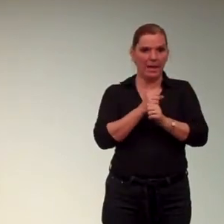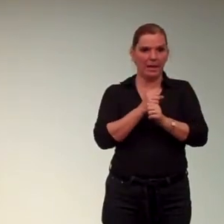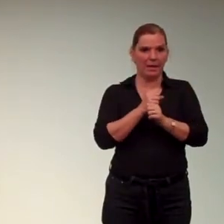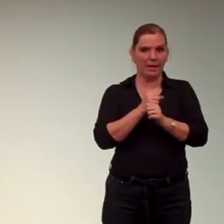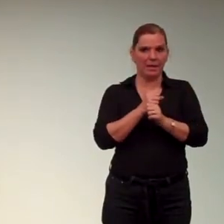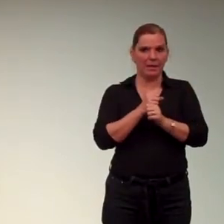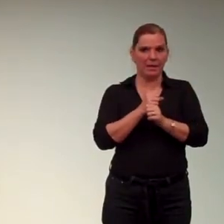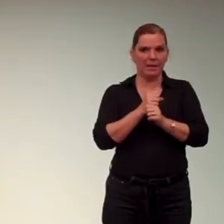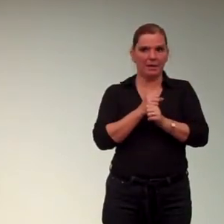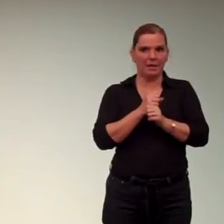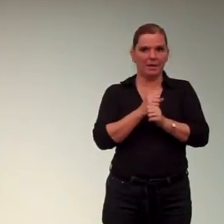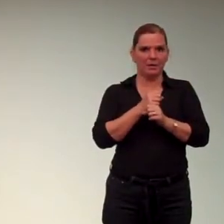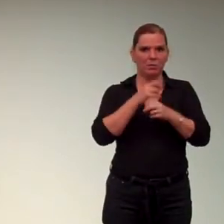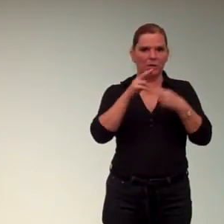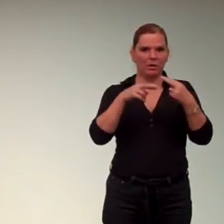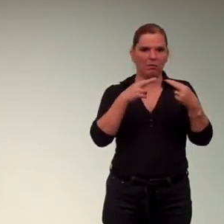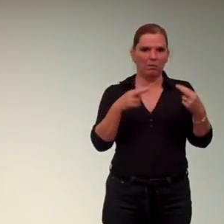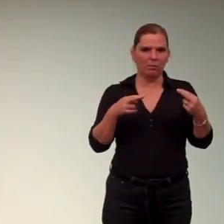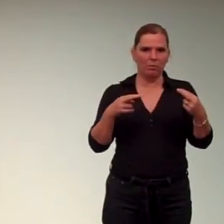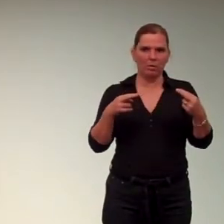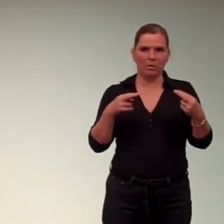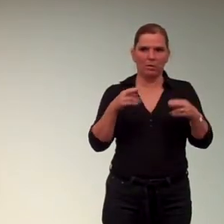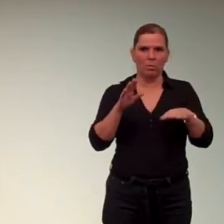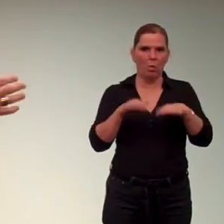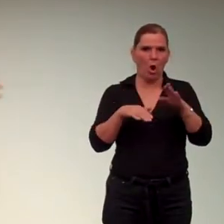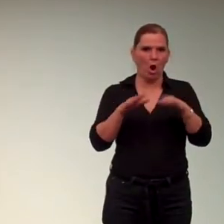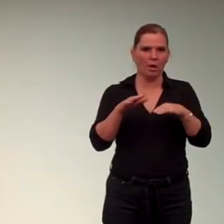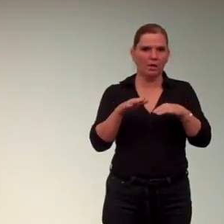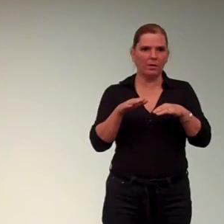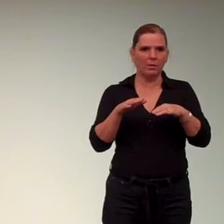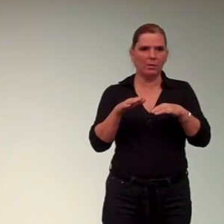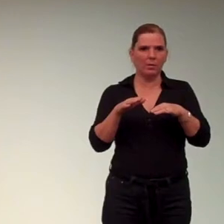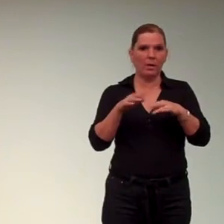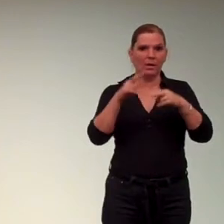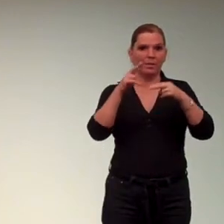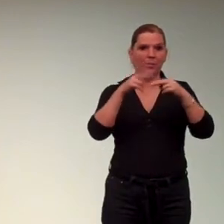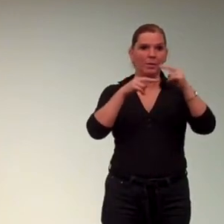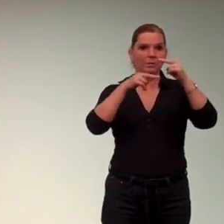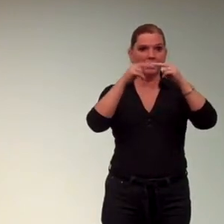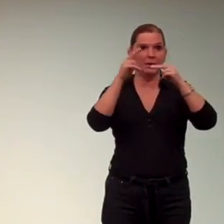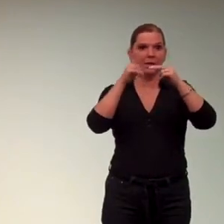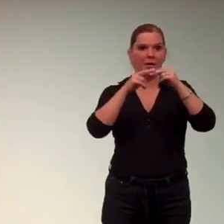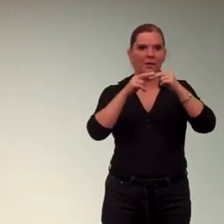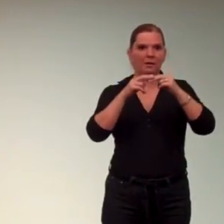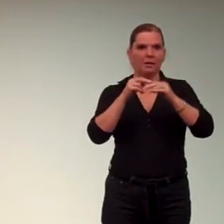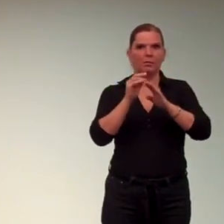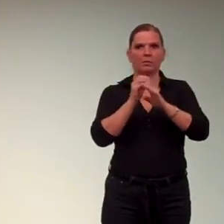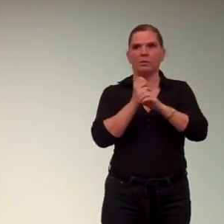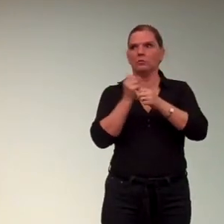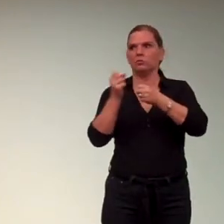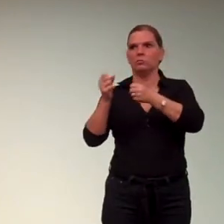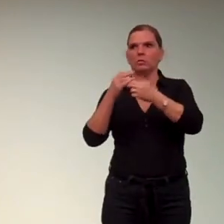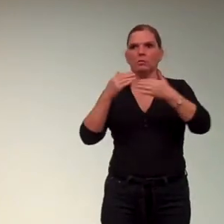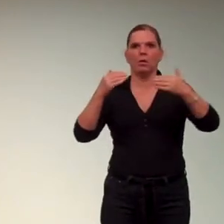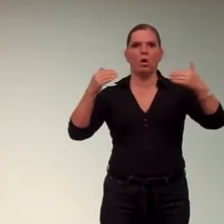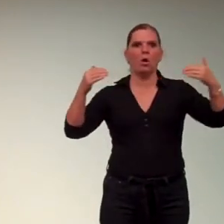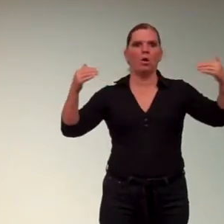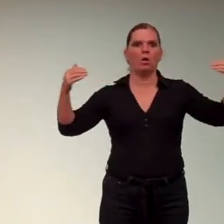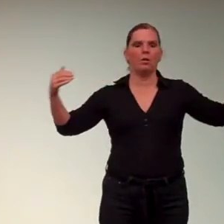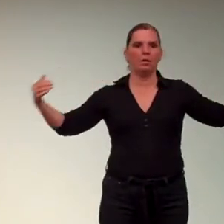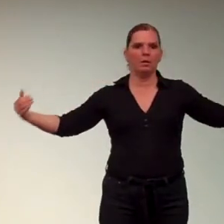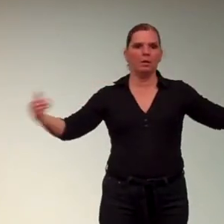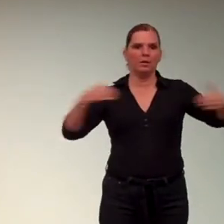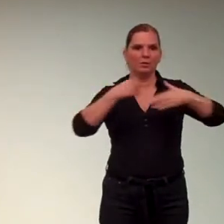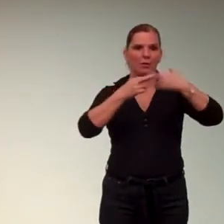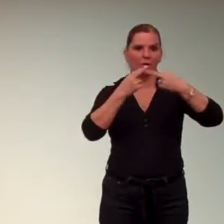had to have what was called a rope block. You had to have a building that would extend for blocks so that